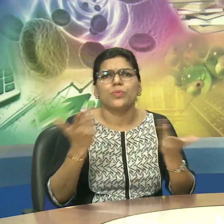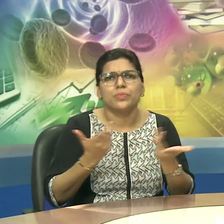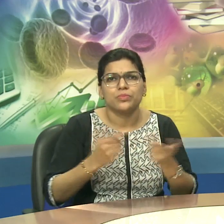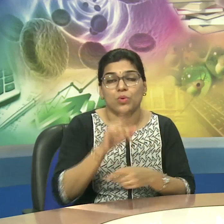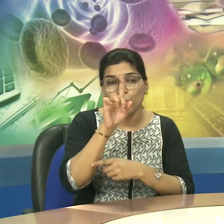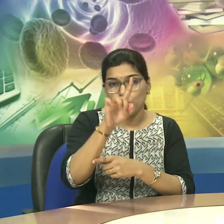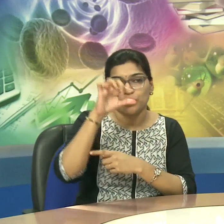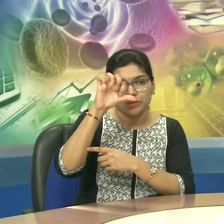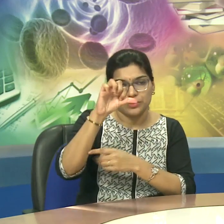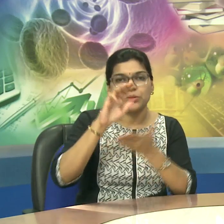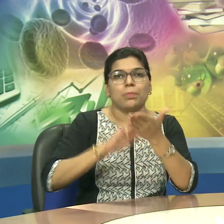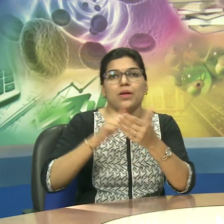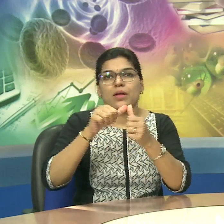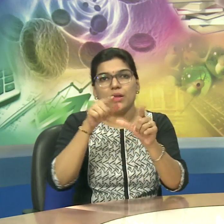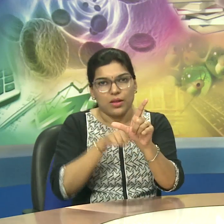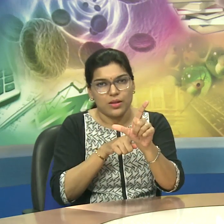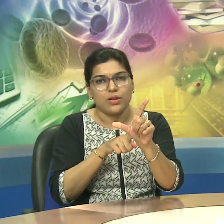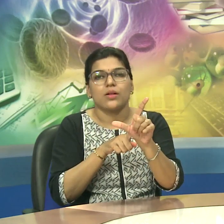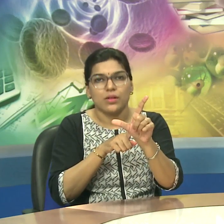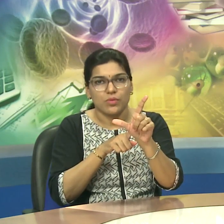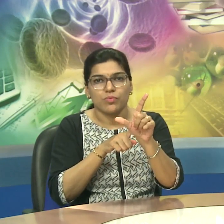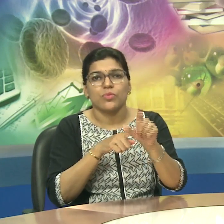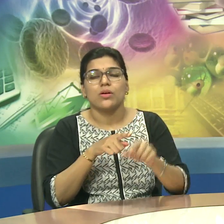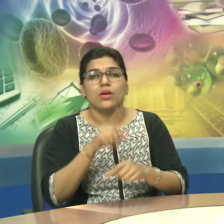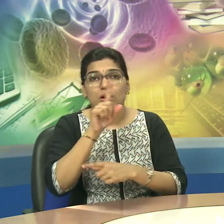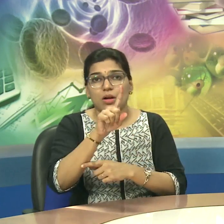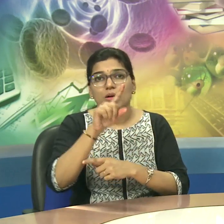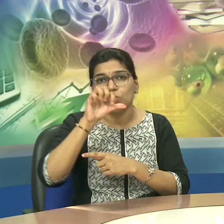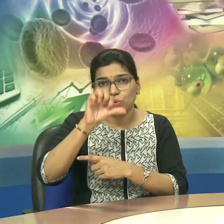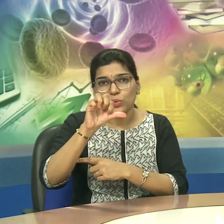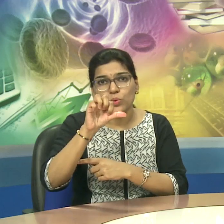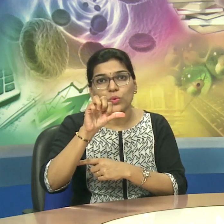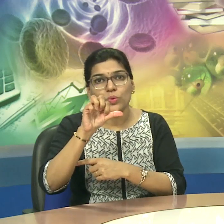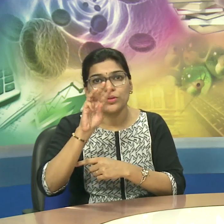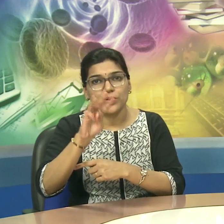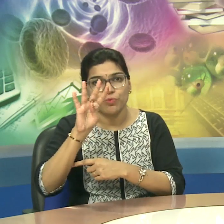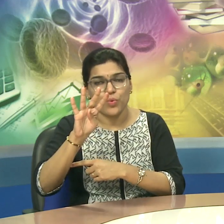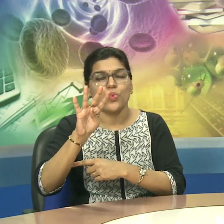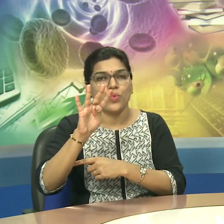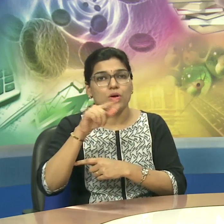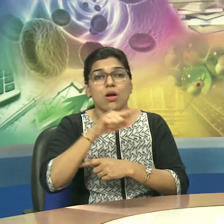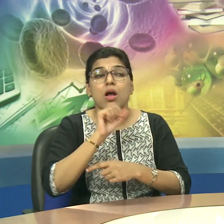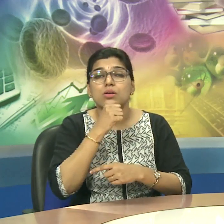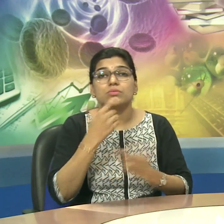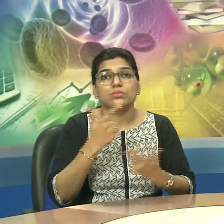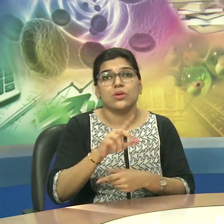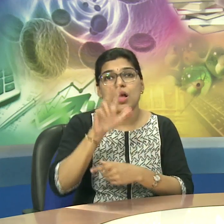He was born on 19th of May in the year 1934.